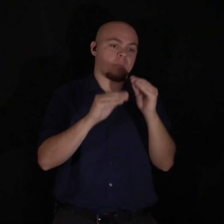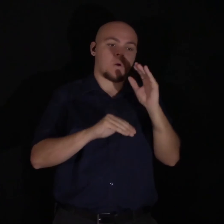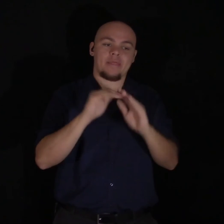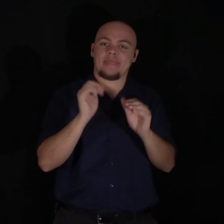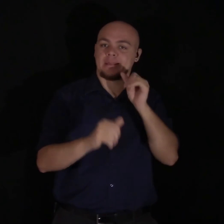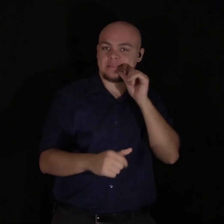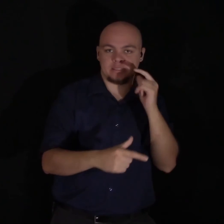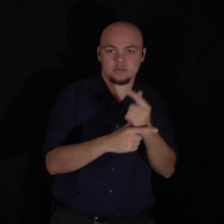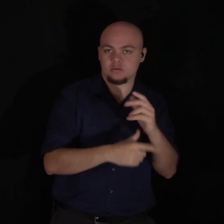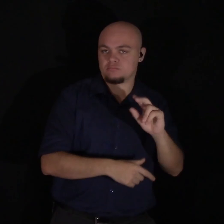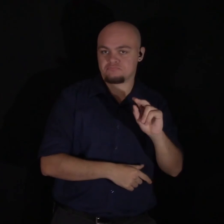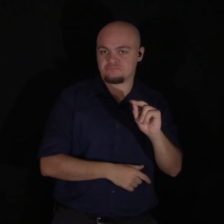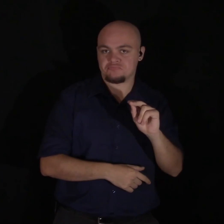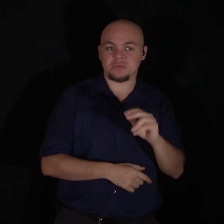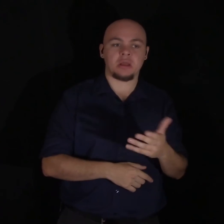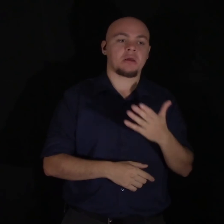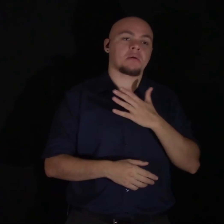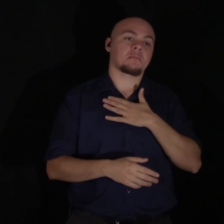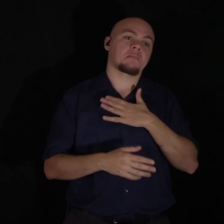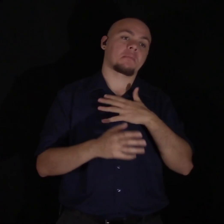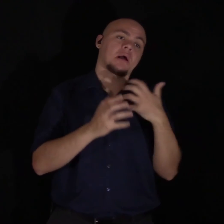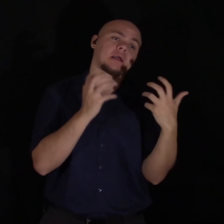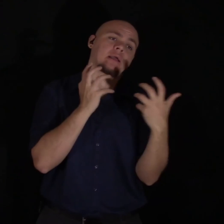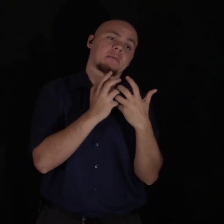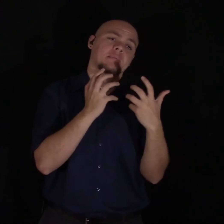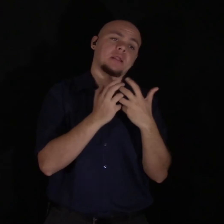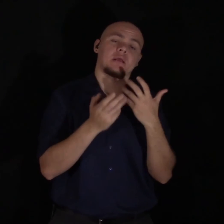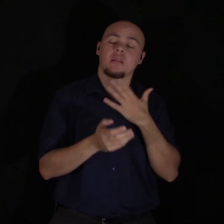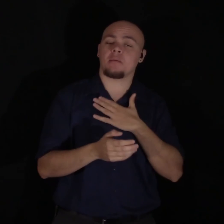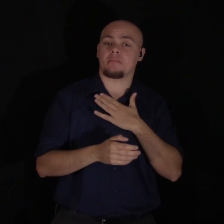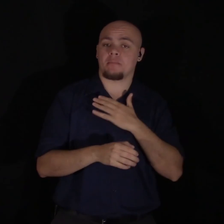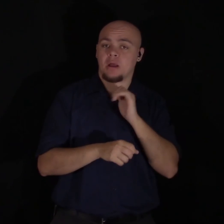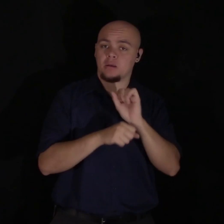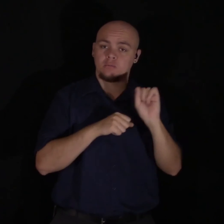beautiful and adored companion of all my occupations and my pleasures.